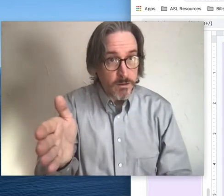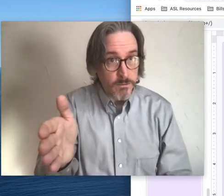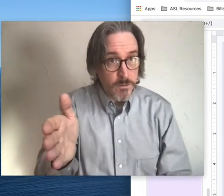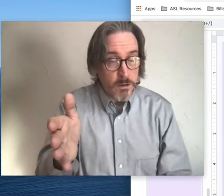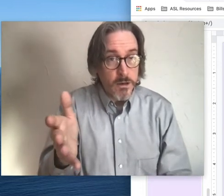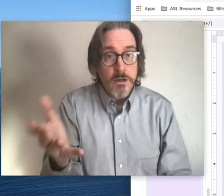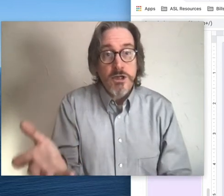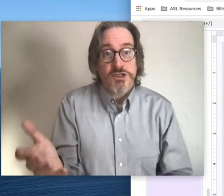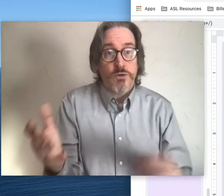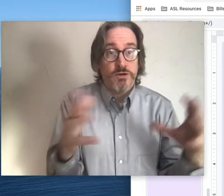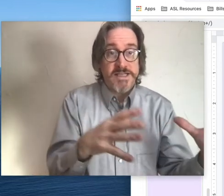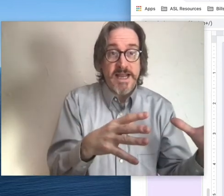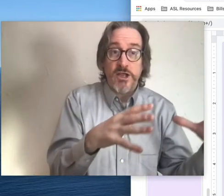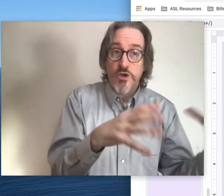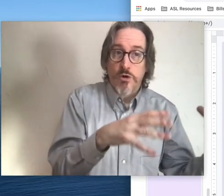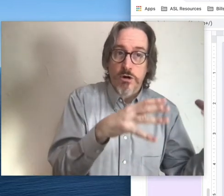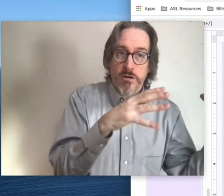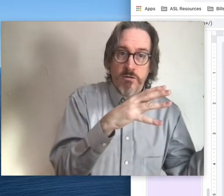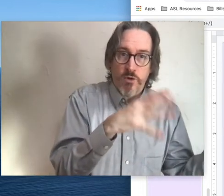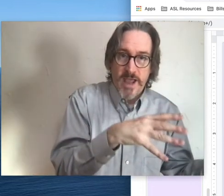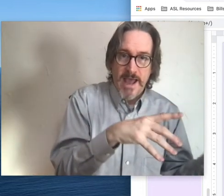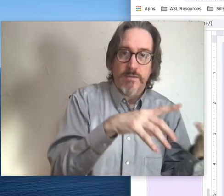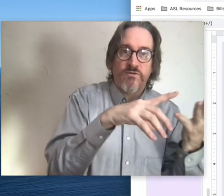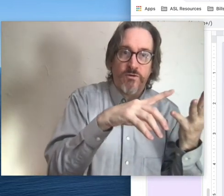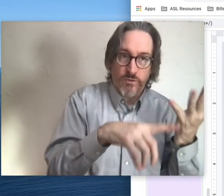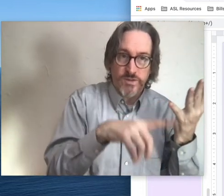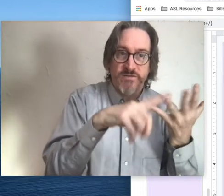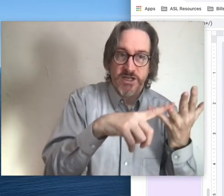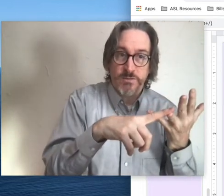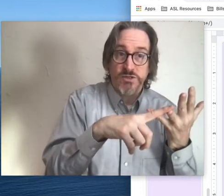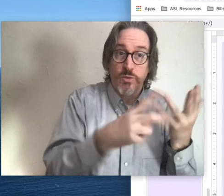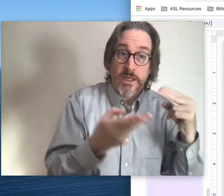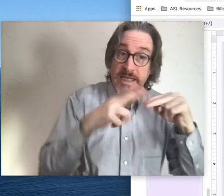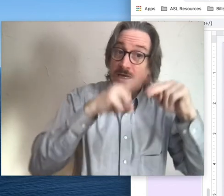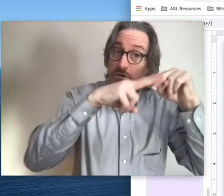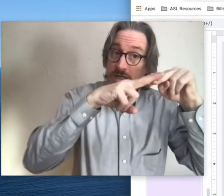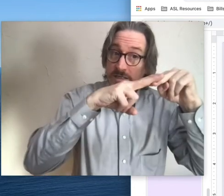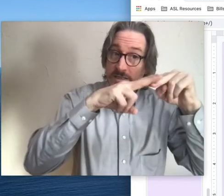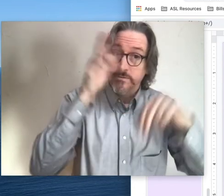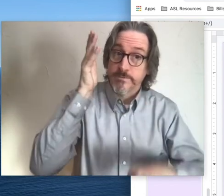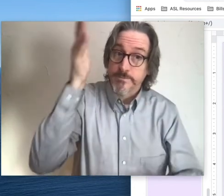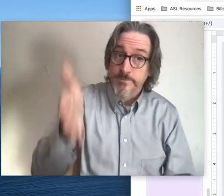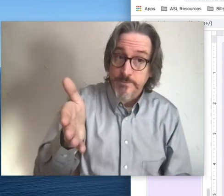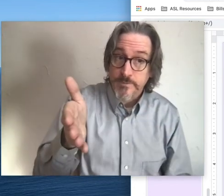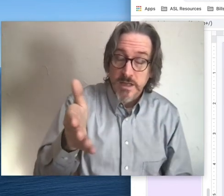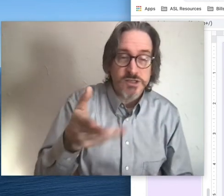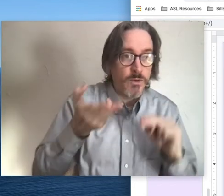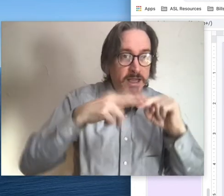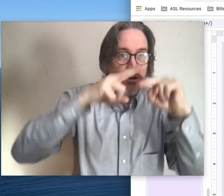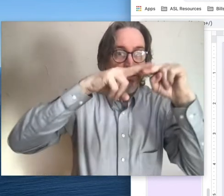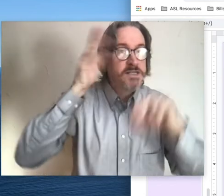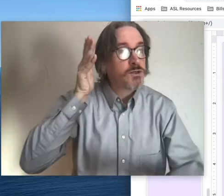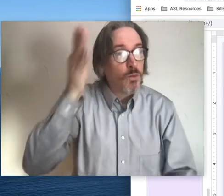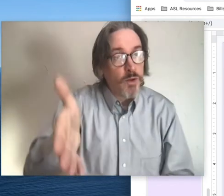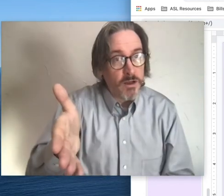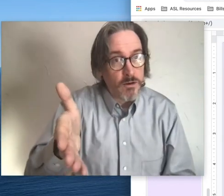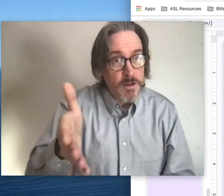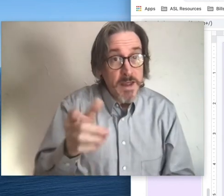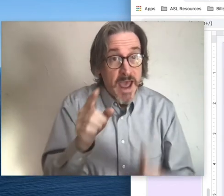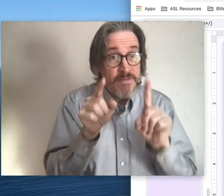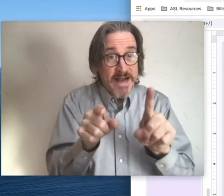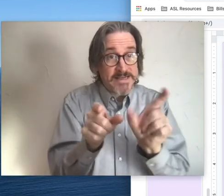will. So they're saying your vocab for fruits and vegetables will increase. So increase,